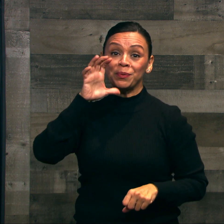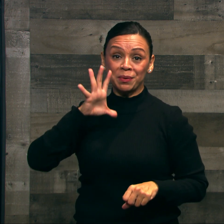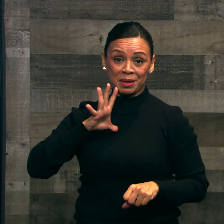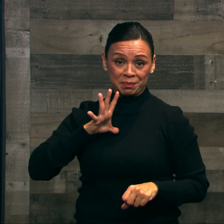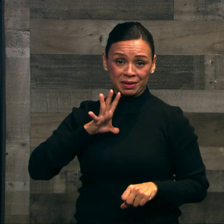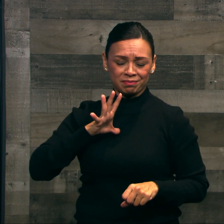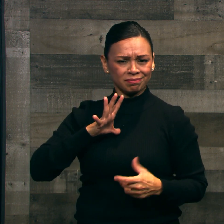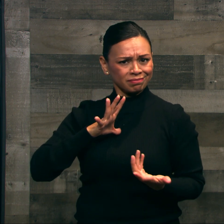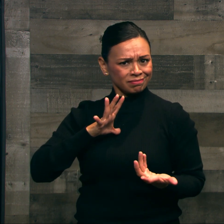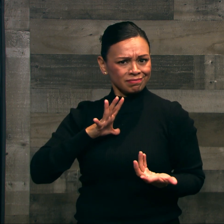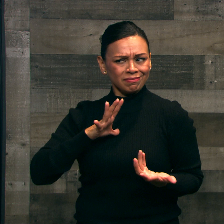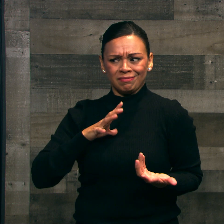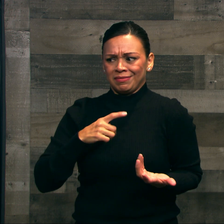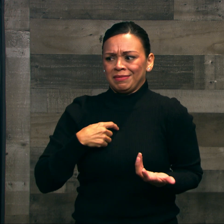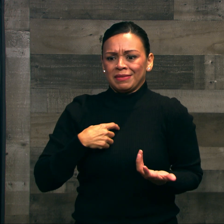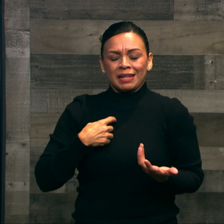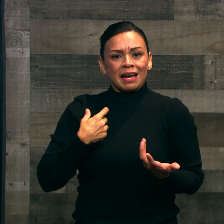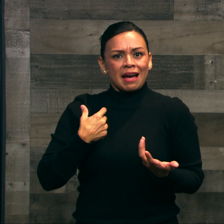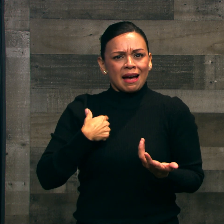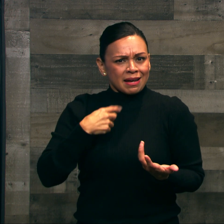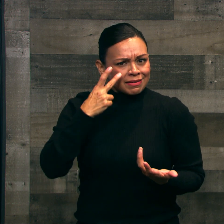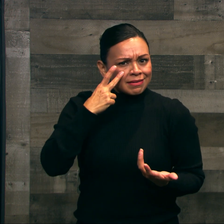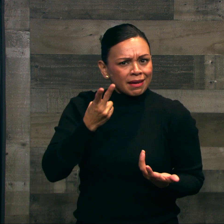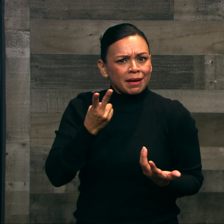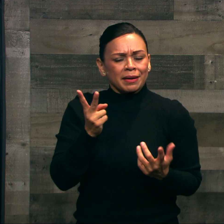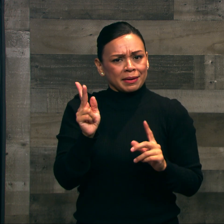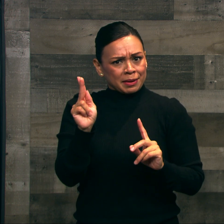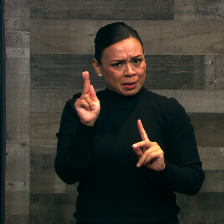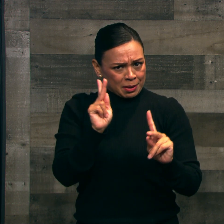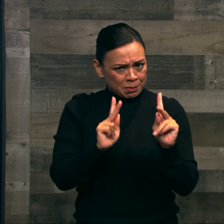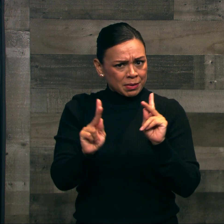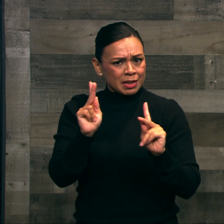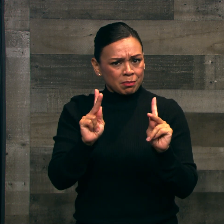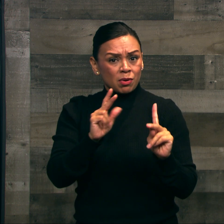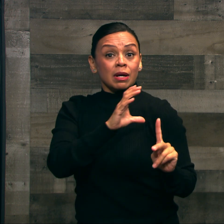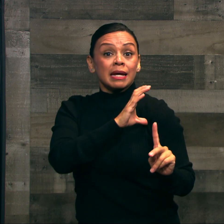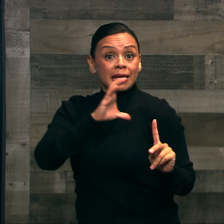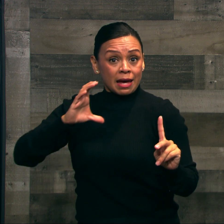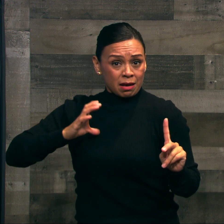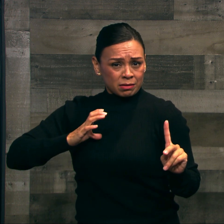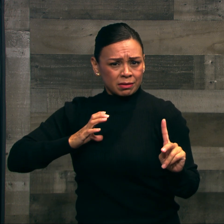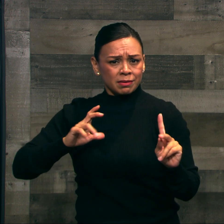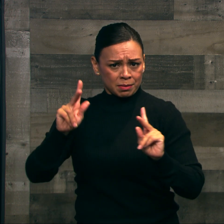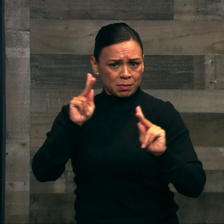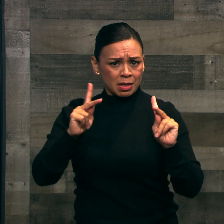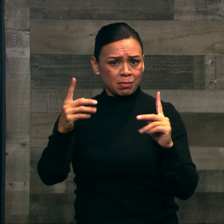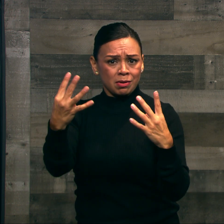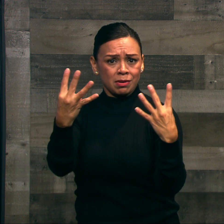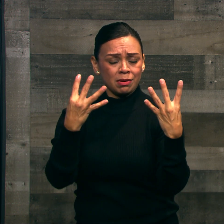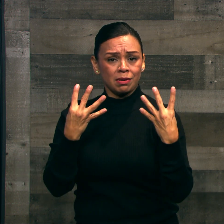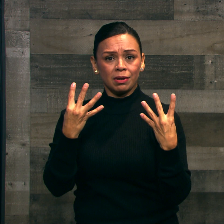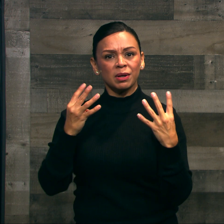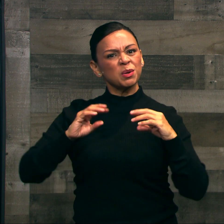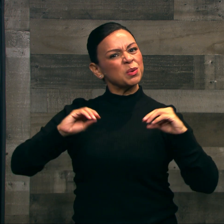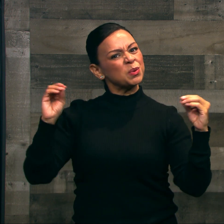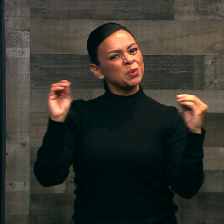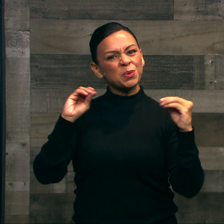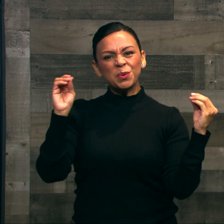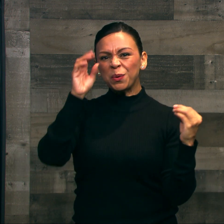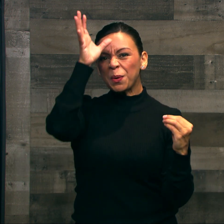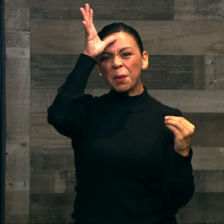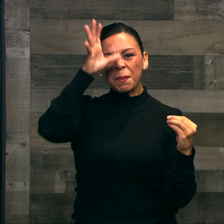of the work is done by women. I installed a pastor recently, and several